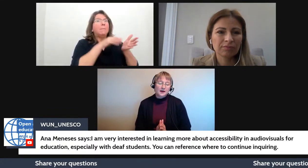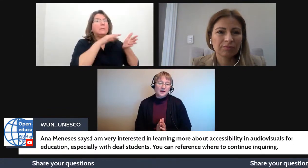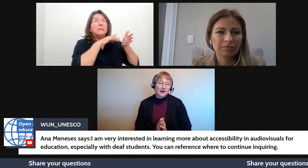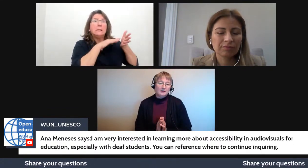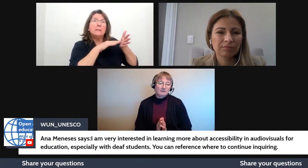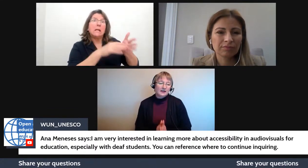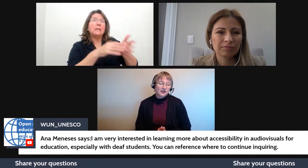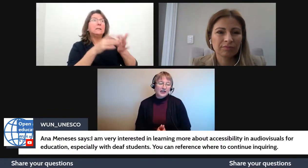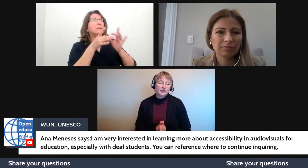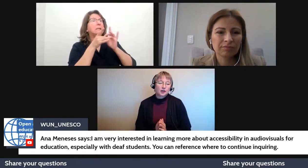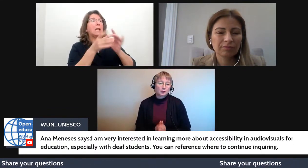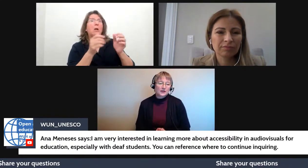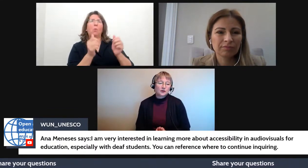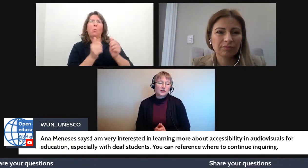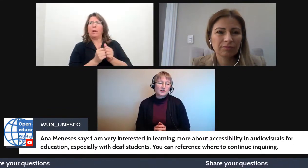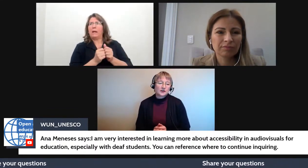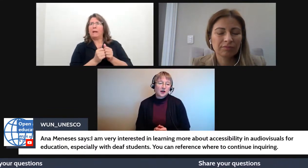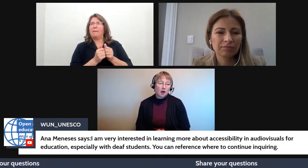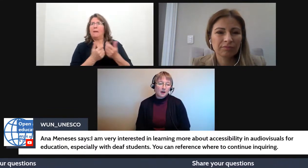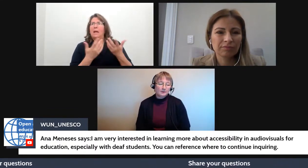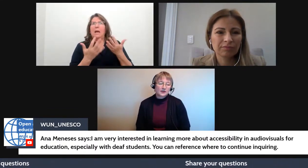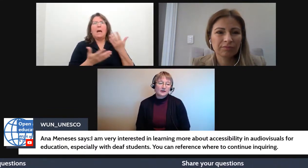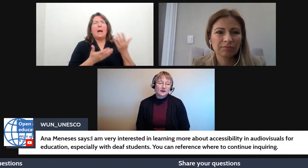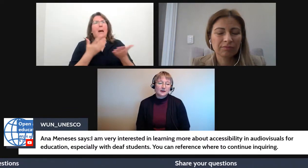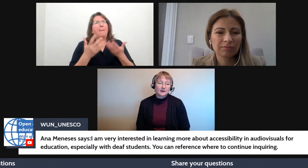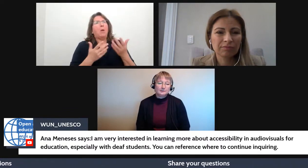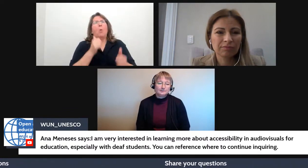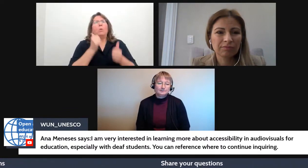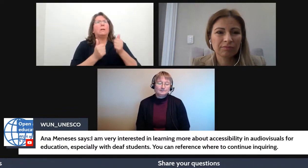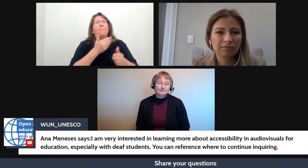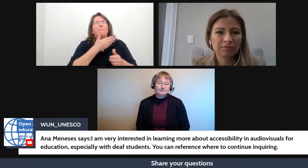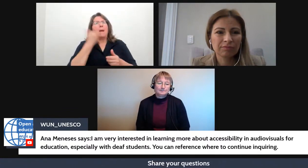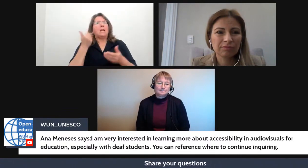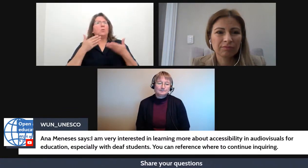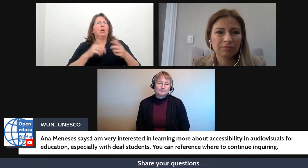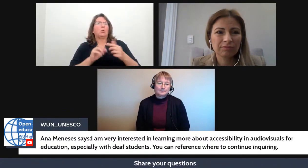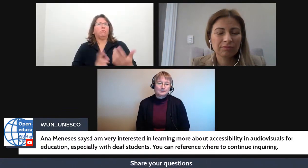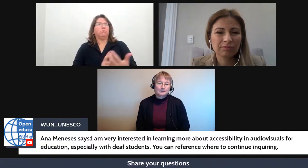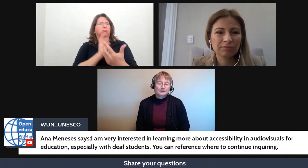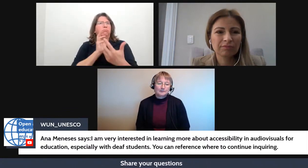open educational resource option.